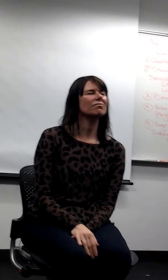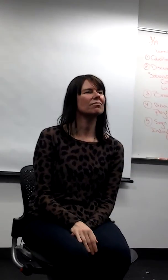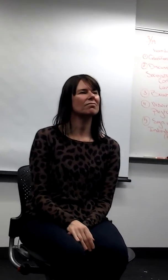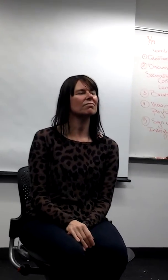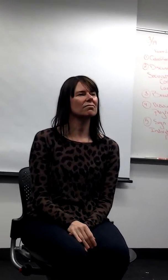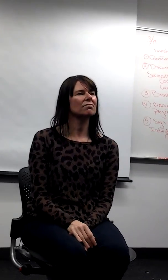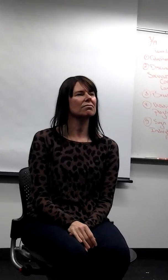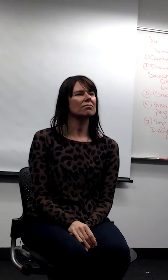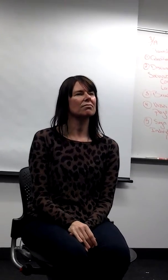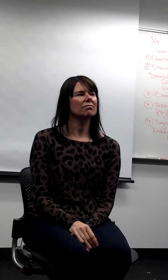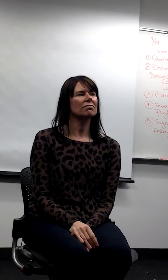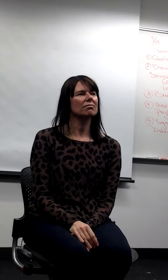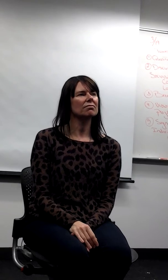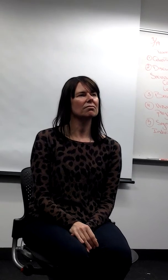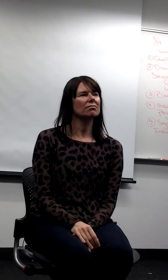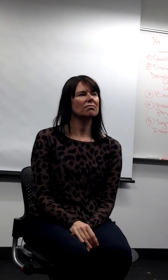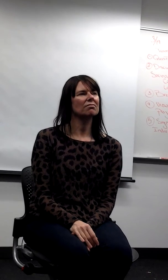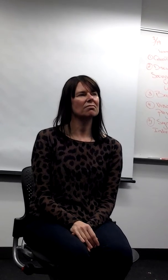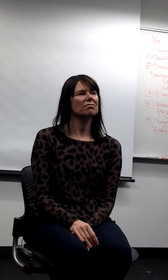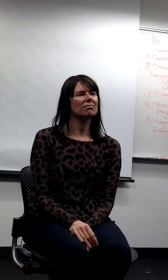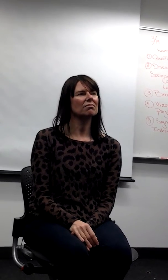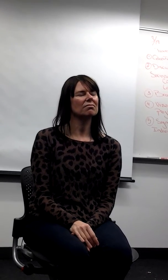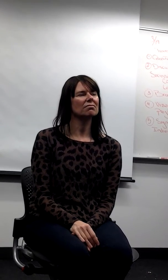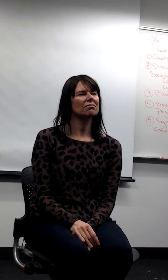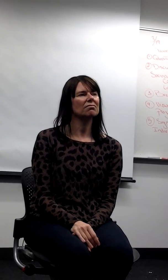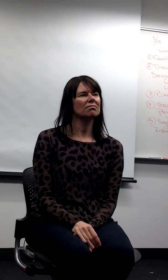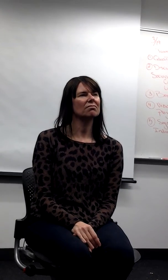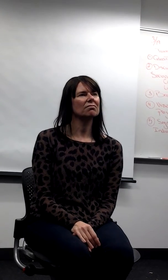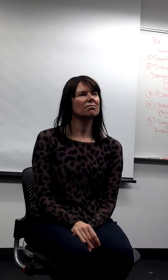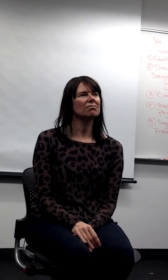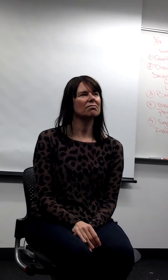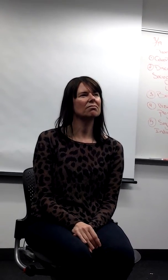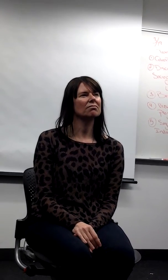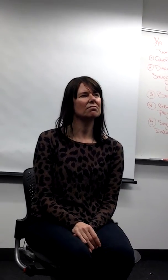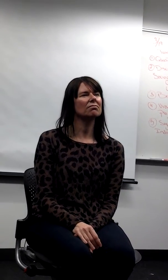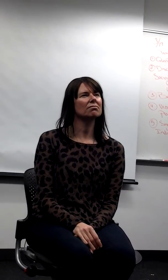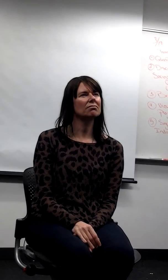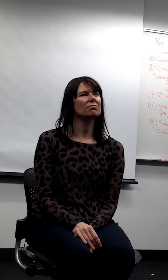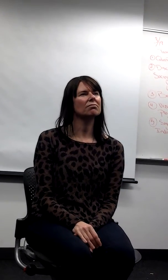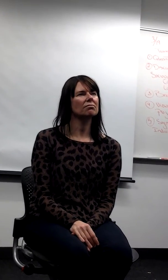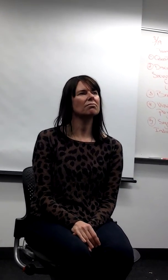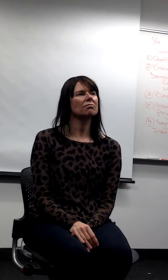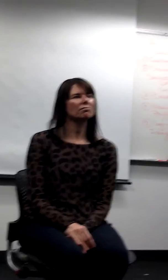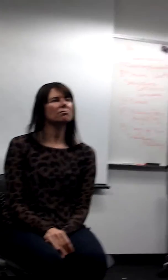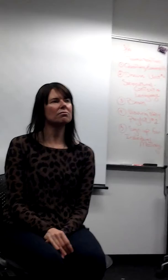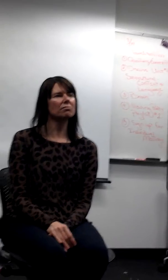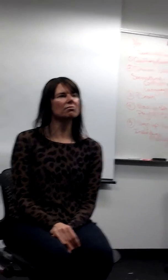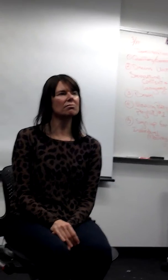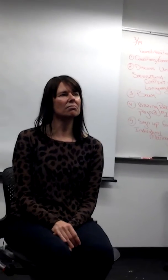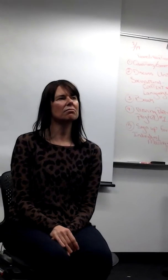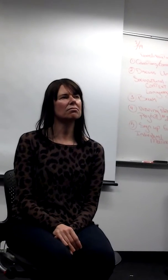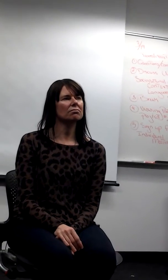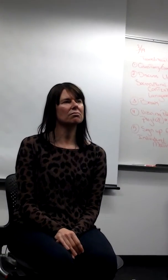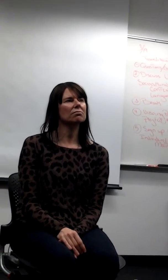I had started, I was about 6, 7, 8 years old, around that age level. So I was about first, second